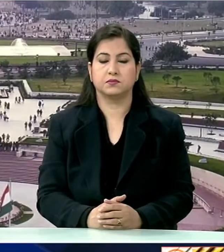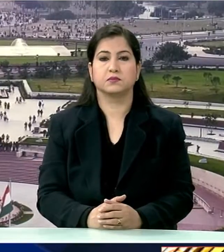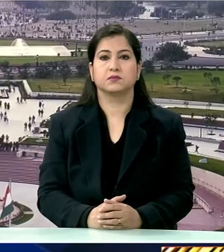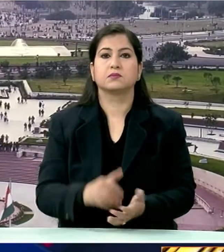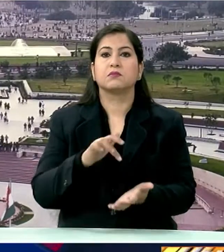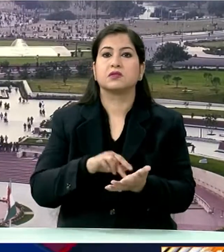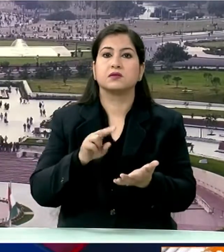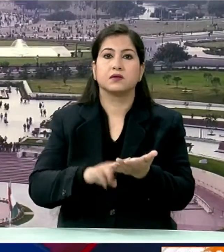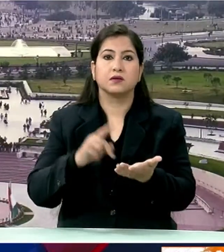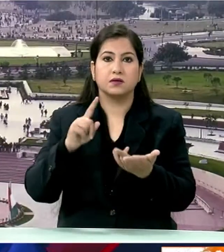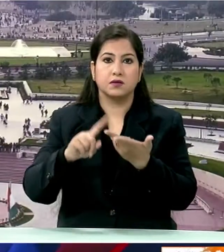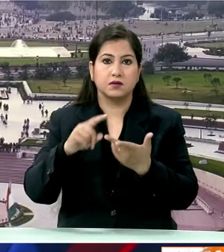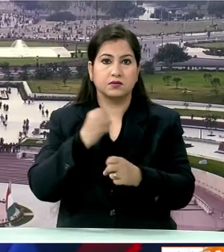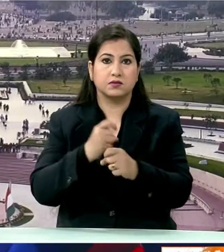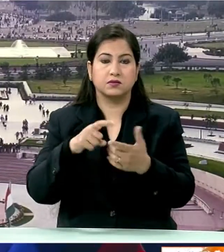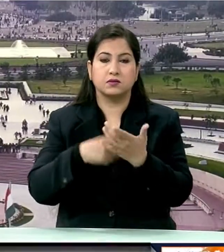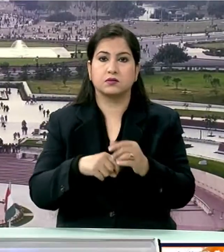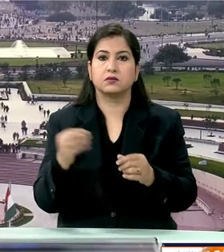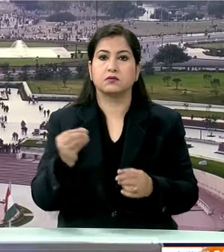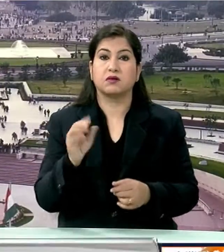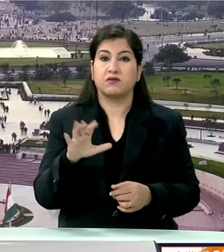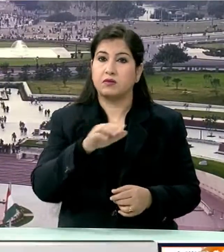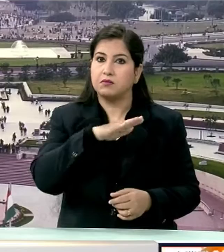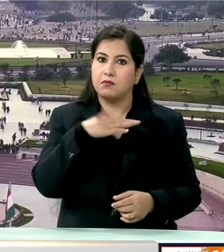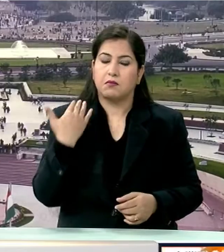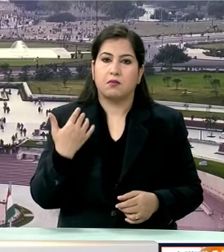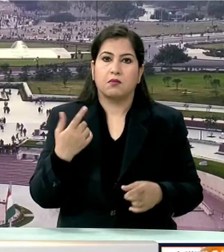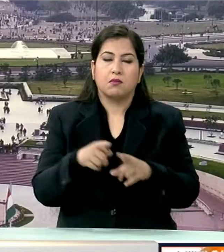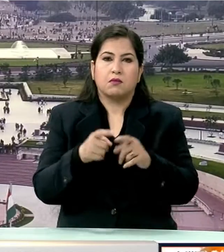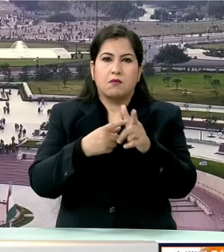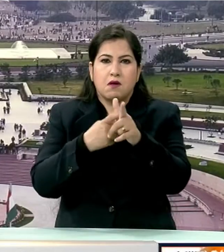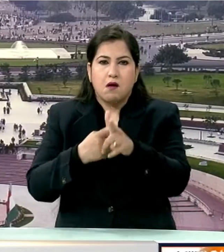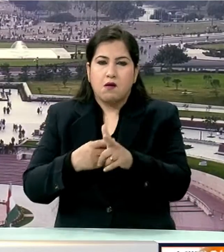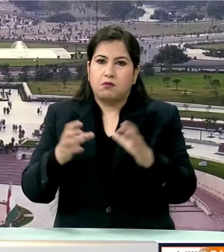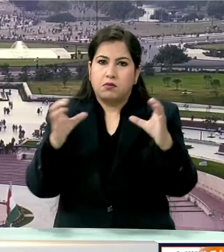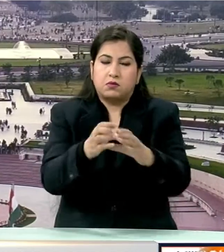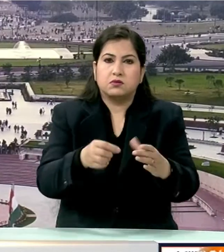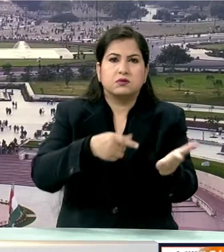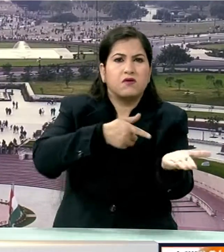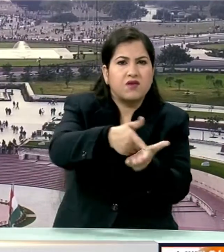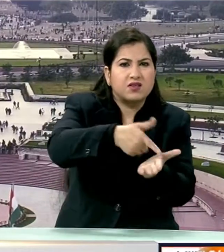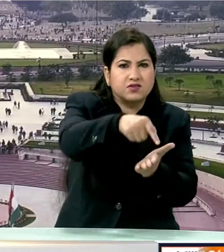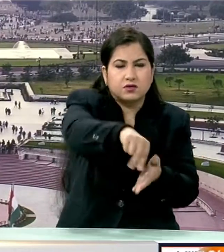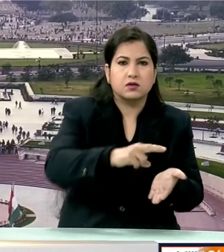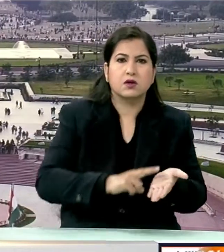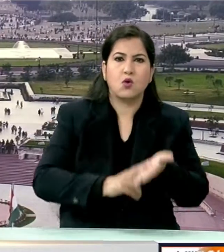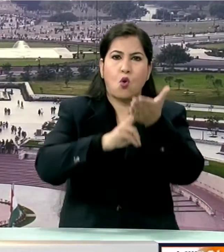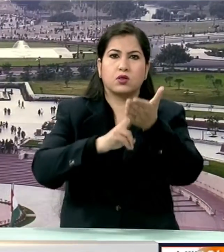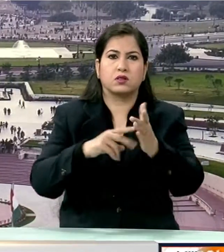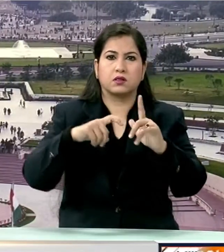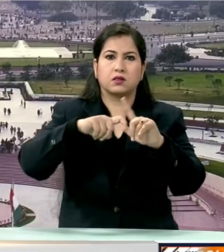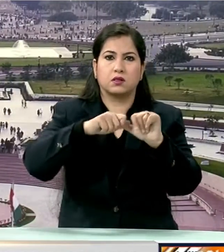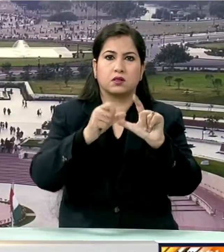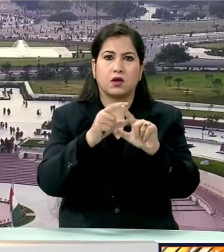In Nigeria, at least 50 people were killed in attacks by armed gangs on villages in northern Kaduna state